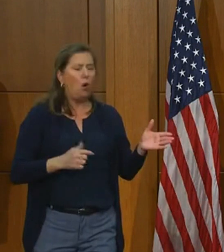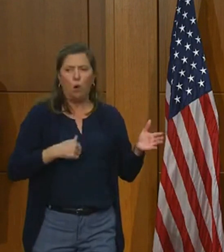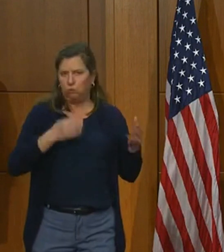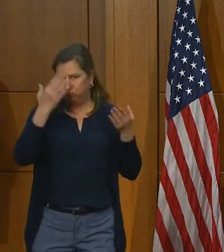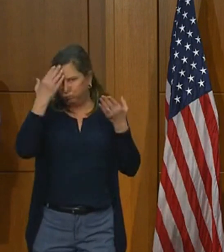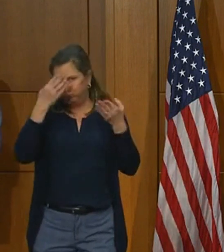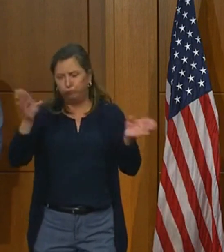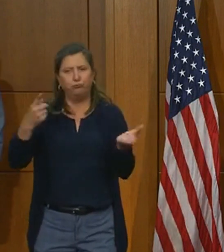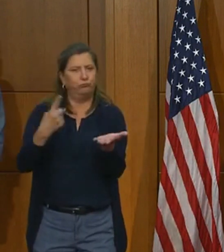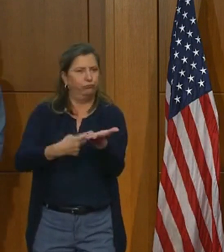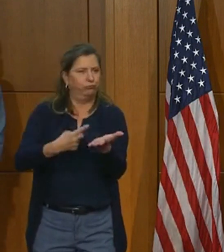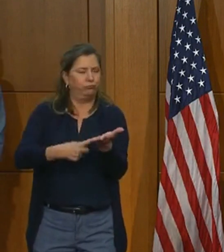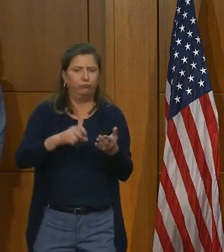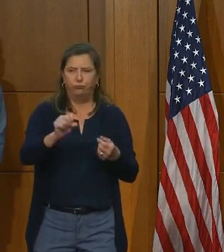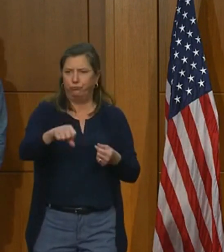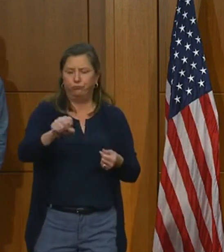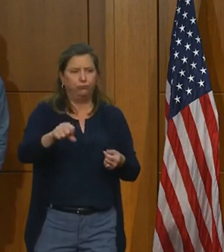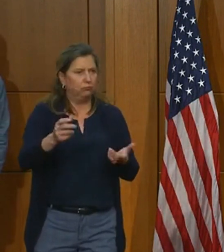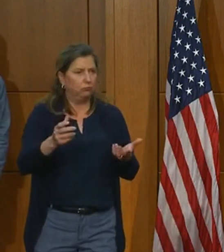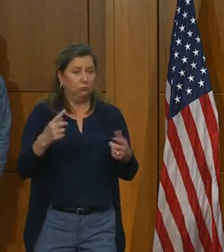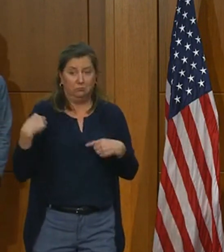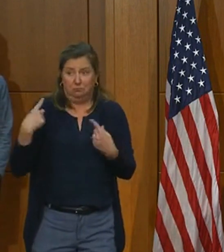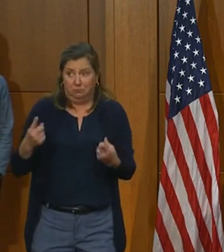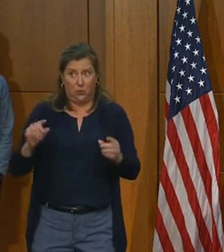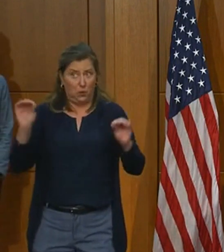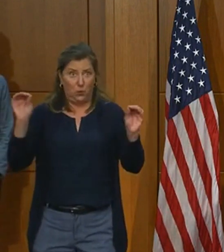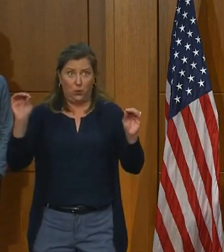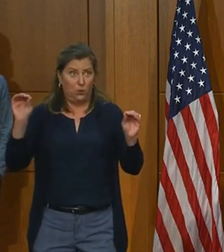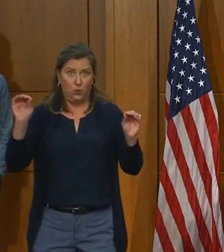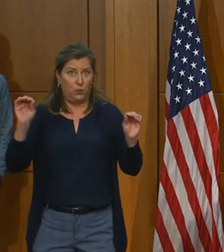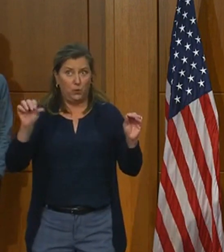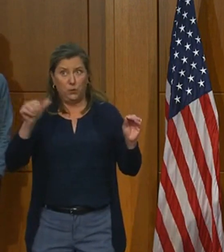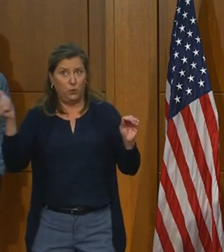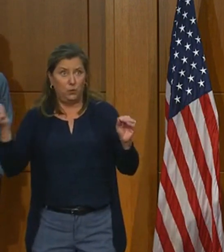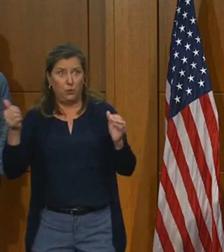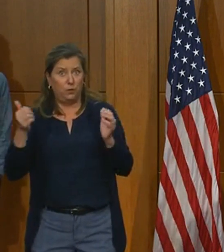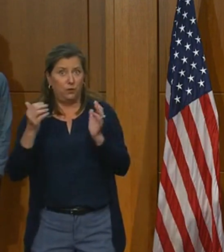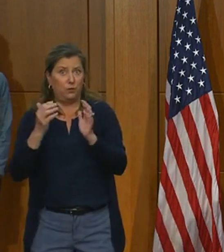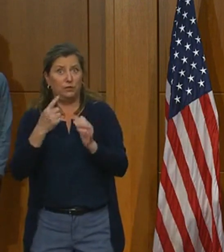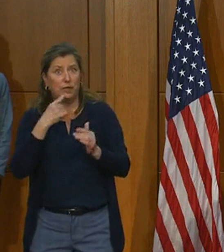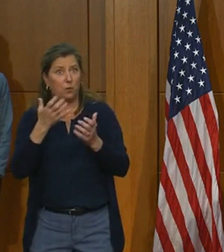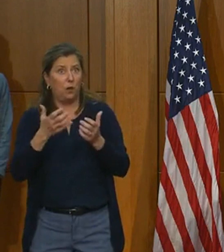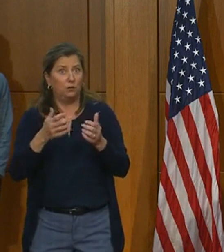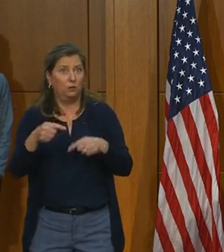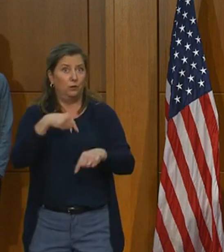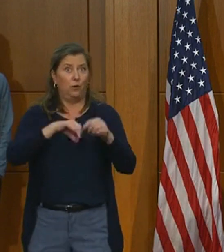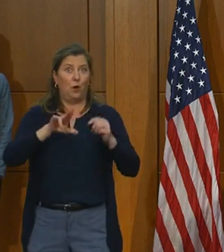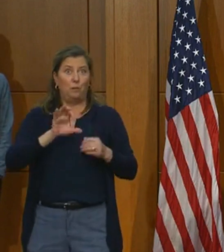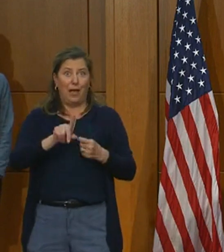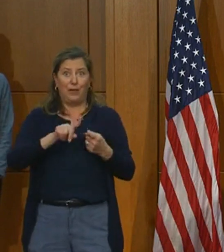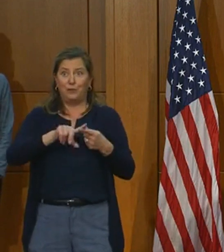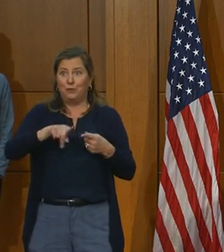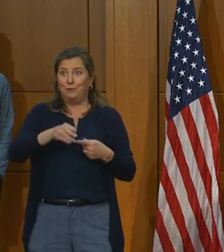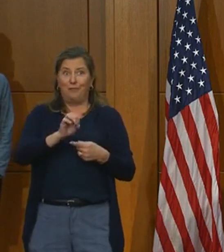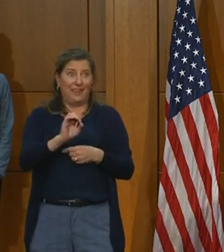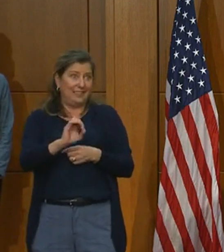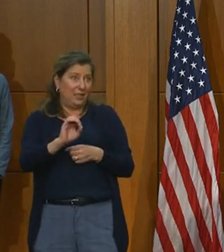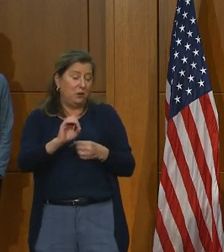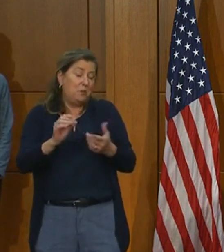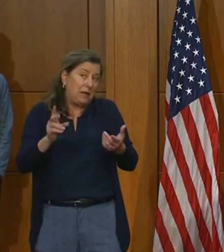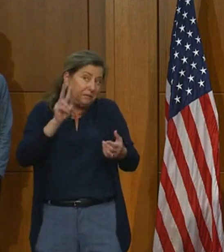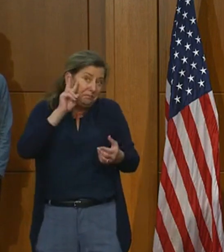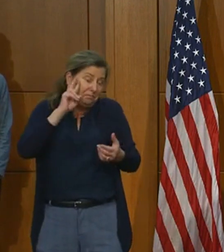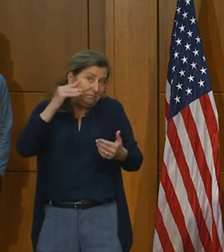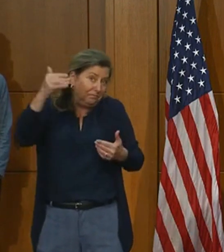that discussion. To date, I haven't had anybody that says they'd like to go back into phase 0, but we're to be